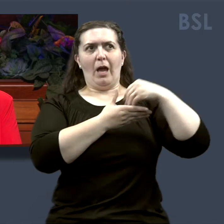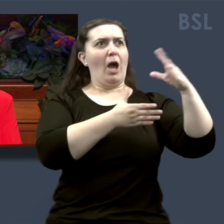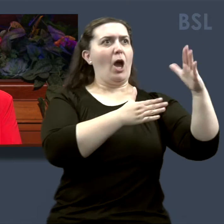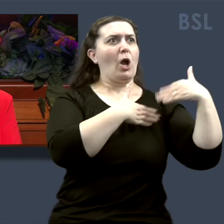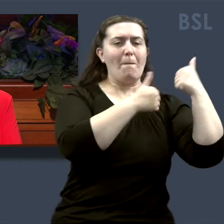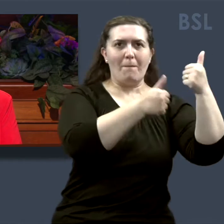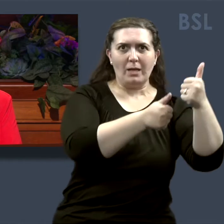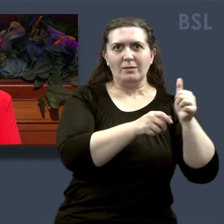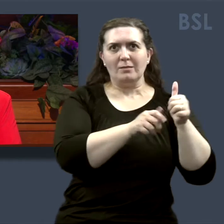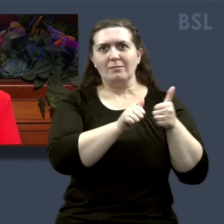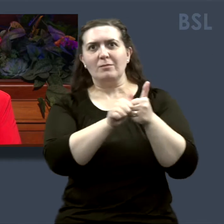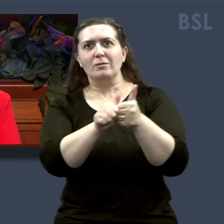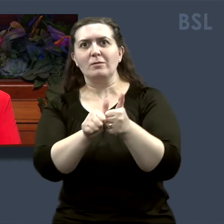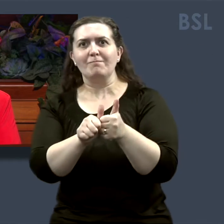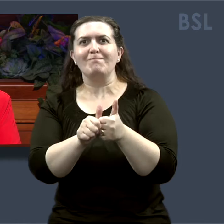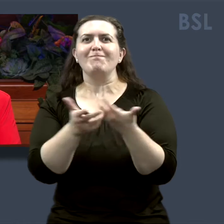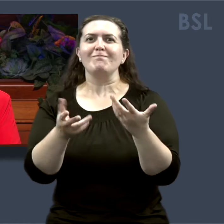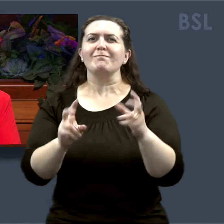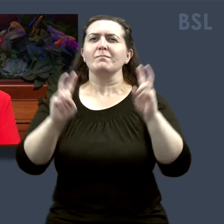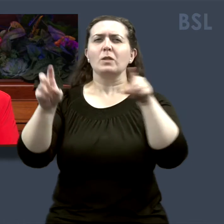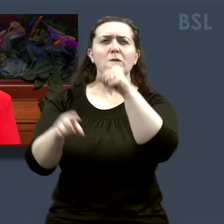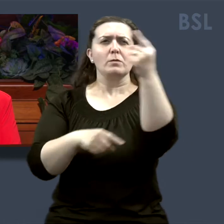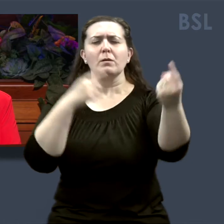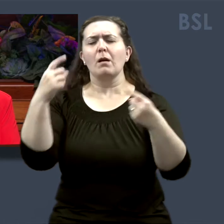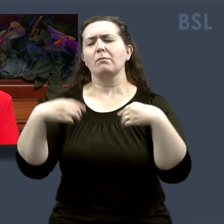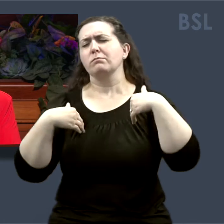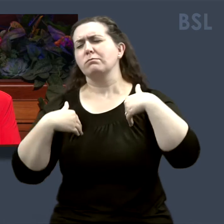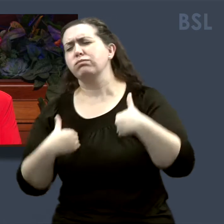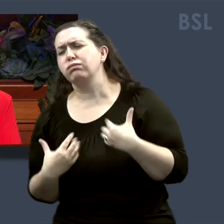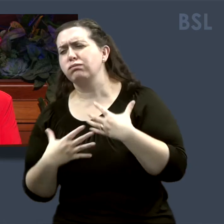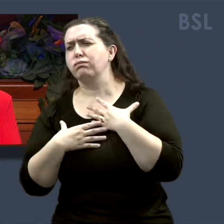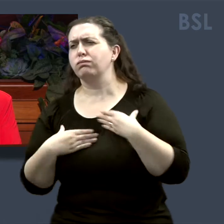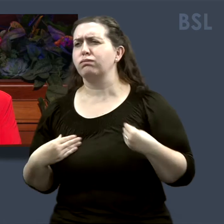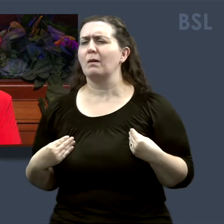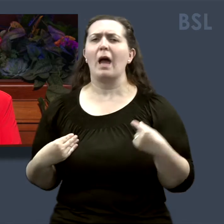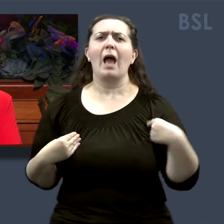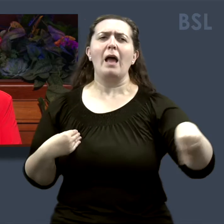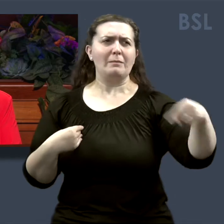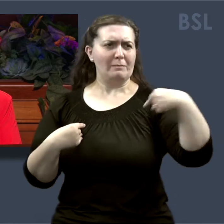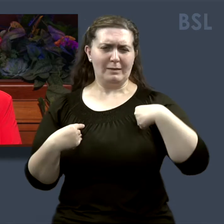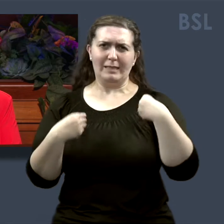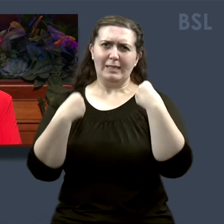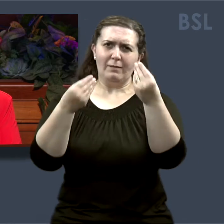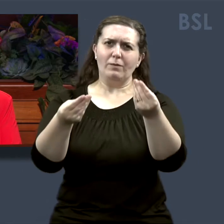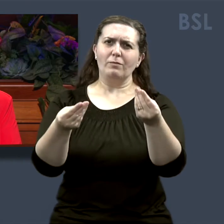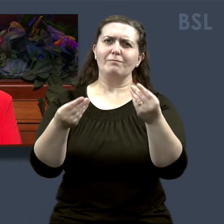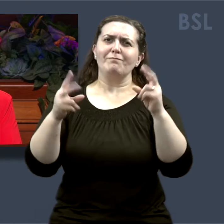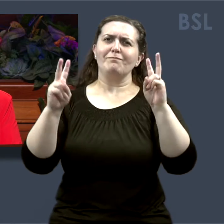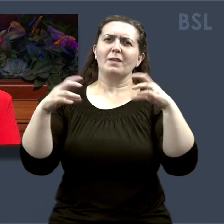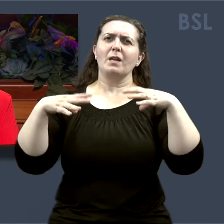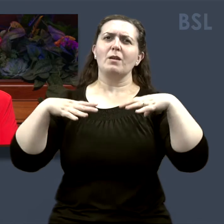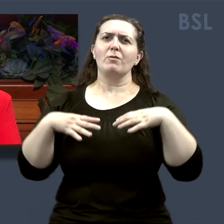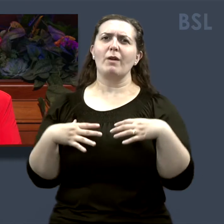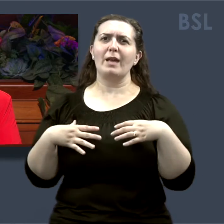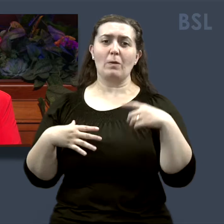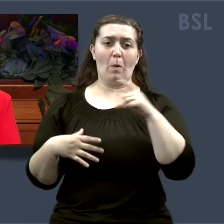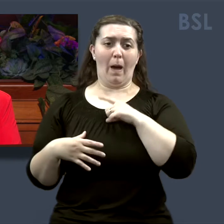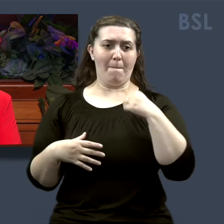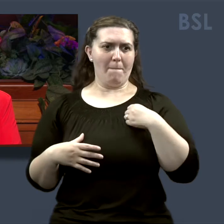Come unto me, all ye that labor and are heavy laden, and I will give you rest. Take my yoke upon you